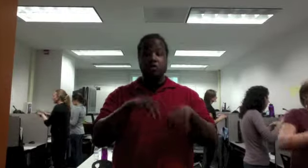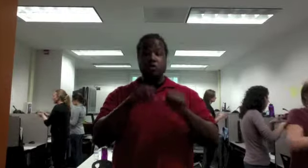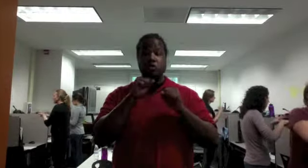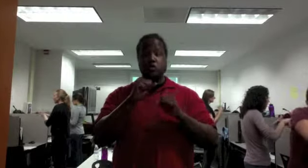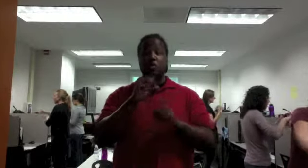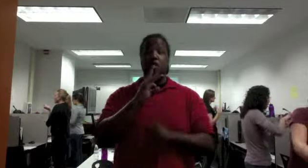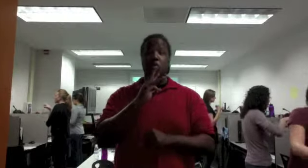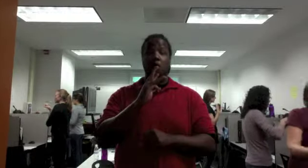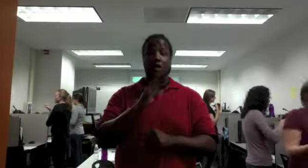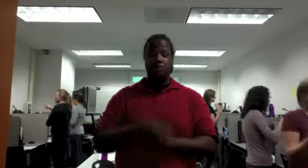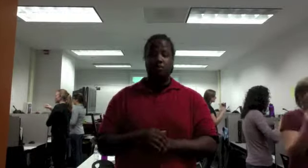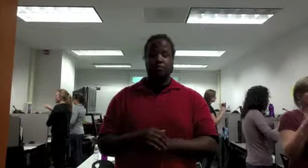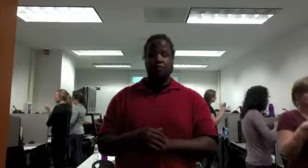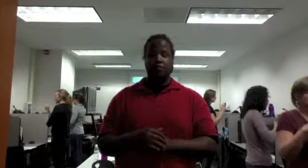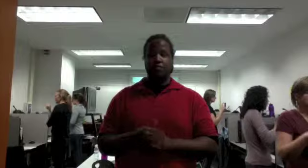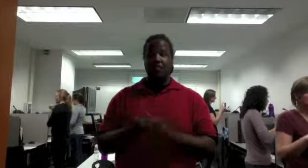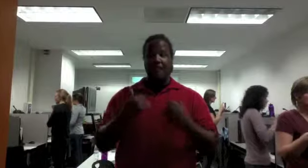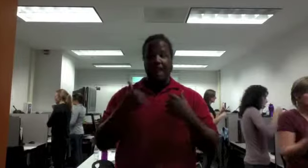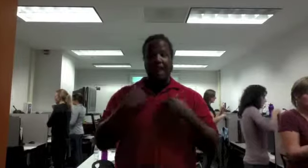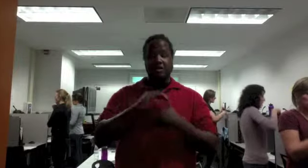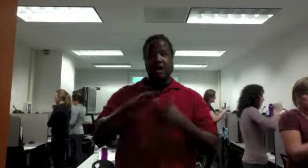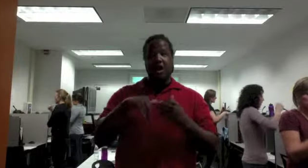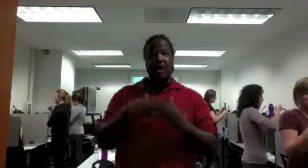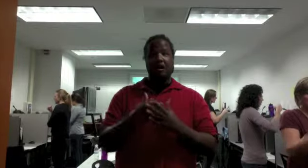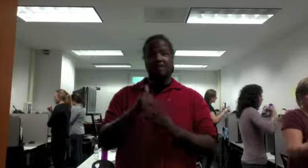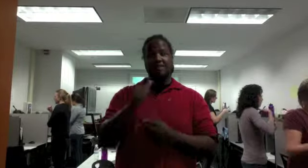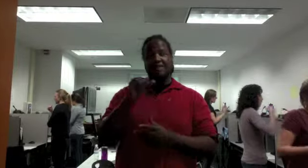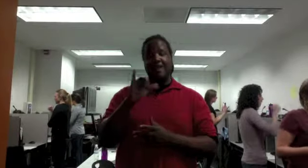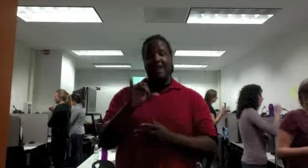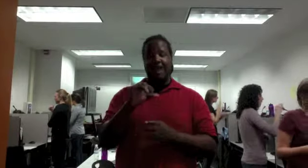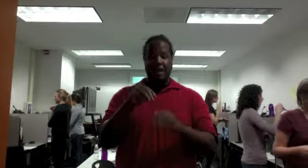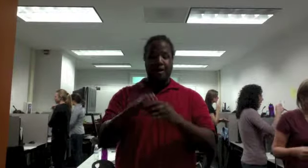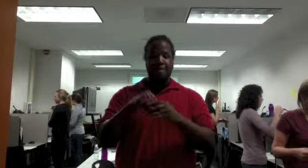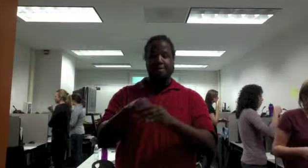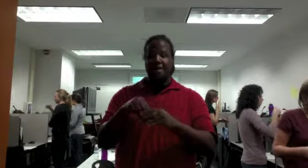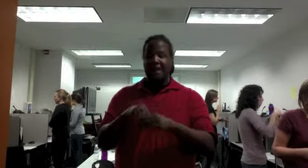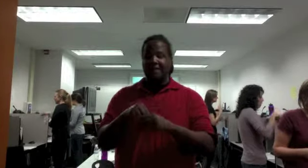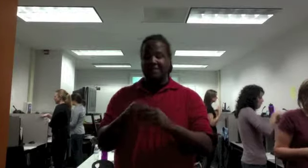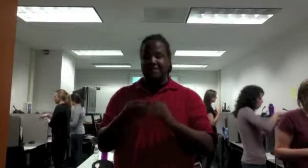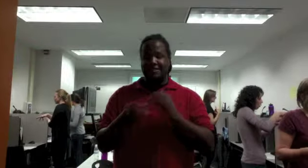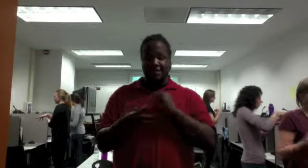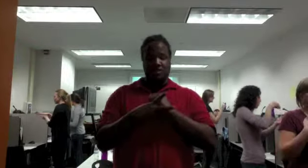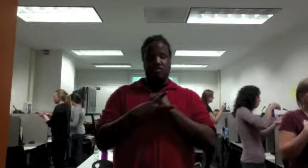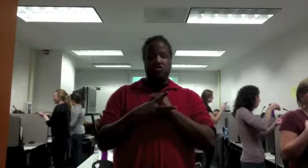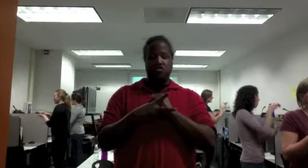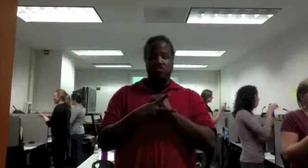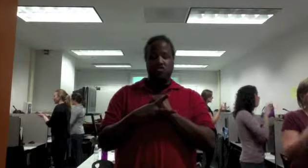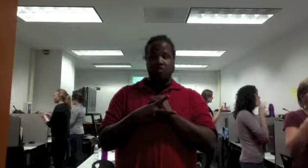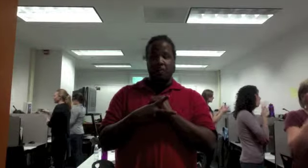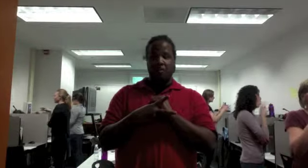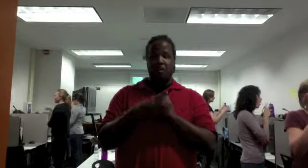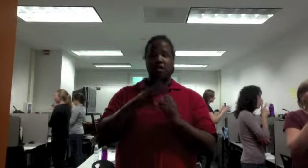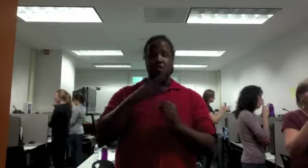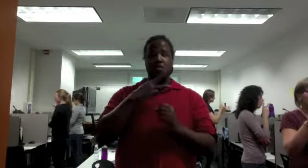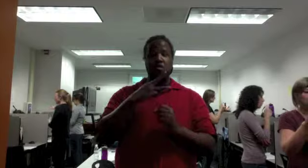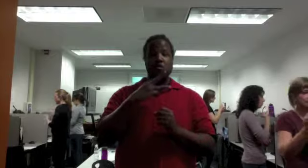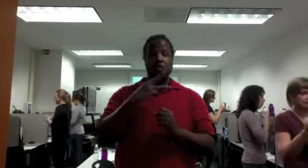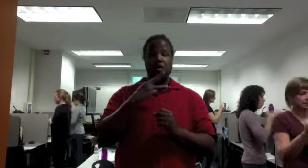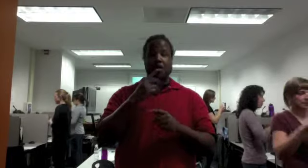pick anything else up. It's got all these nice little air pockets in here that trap the moisture or the water,